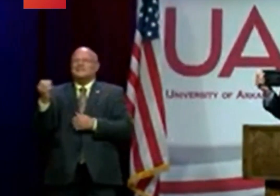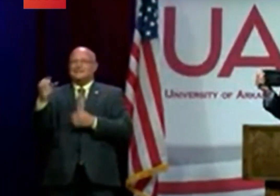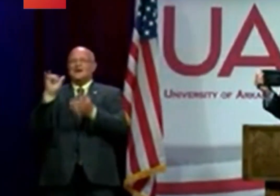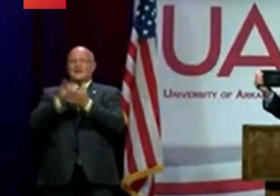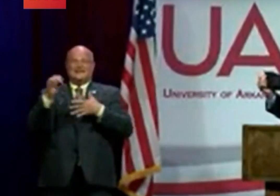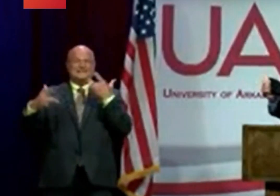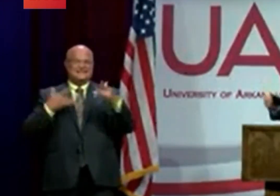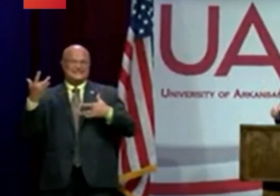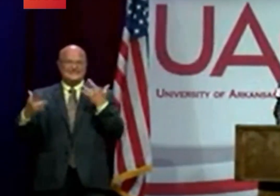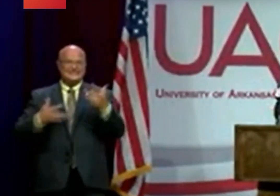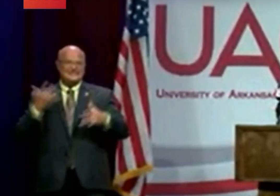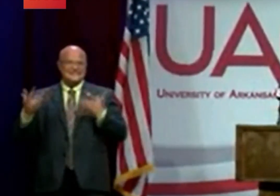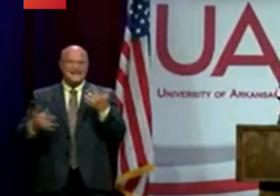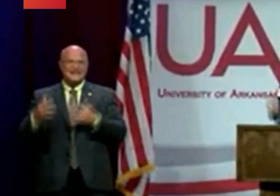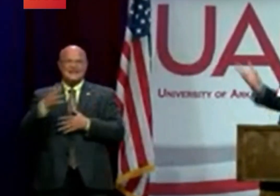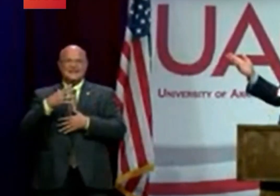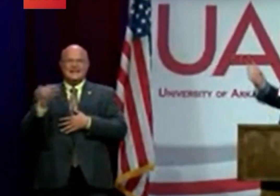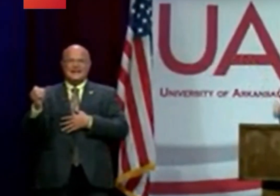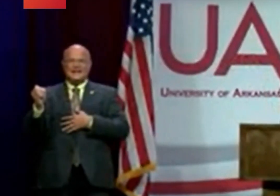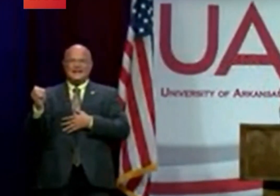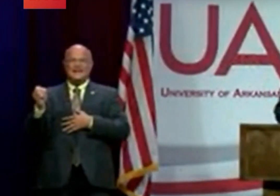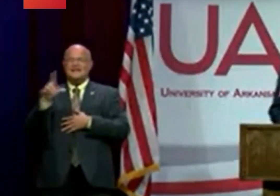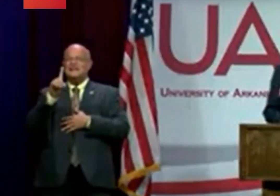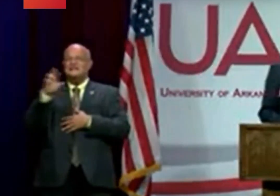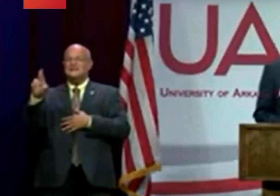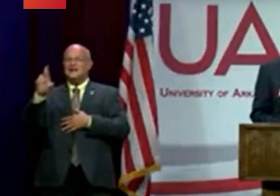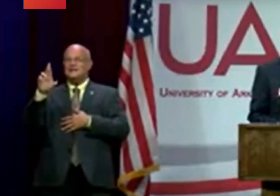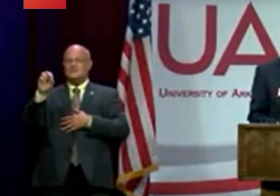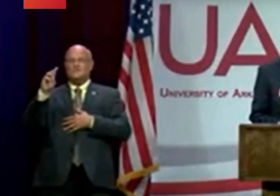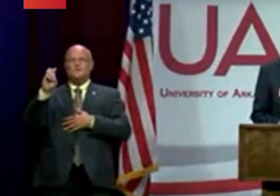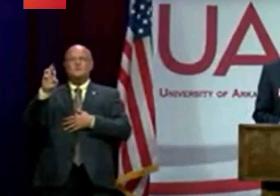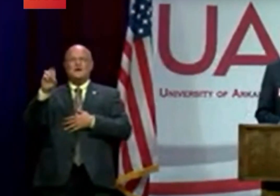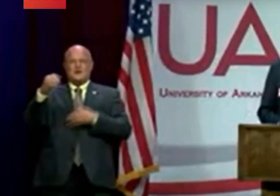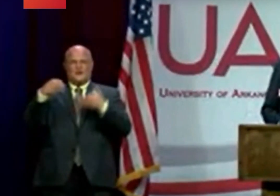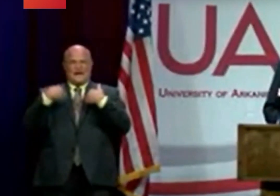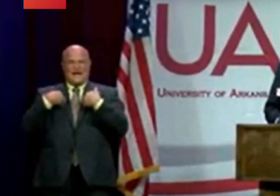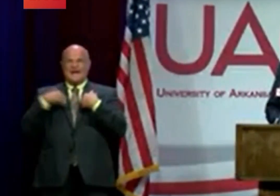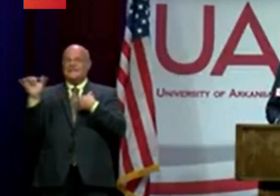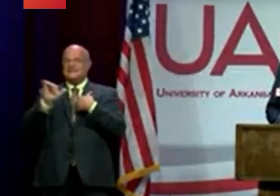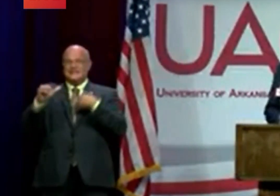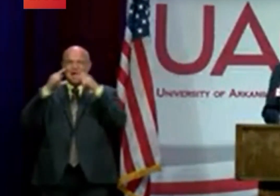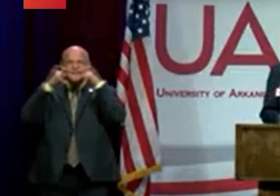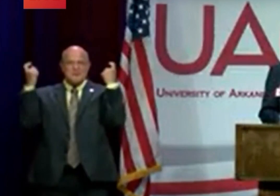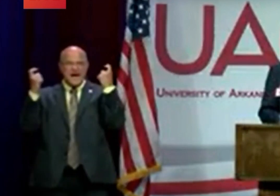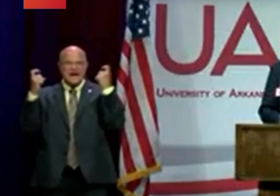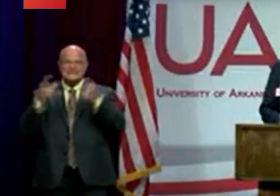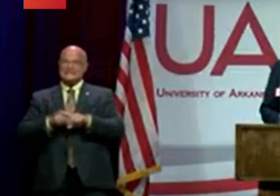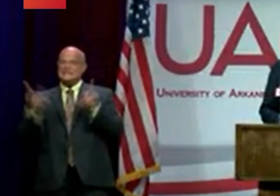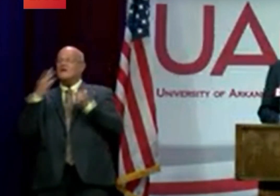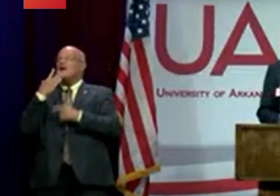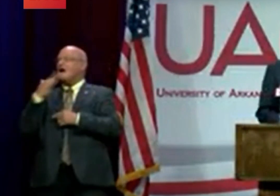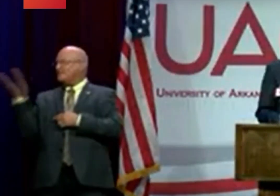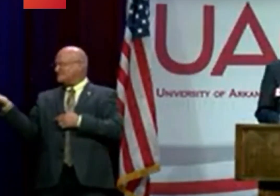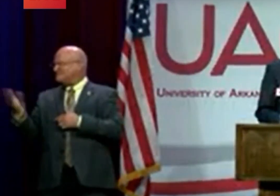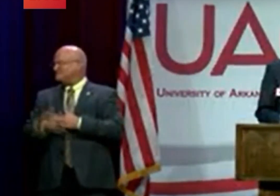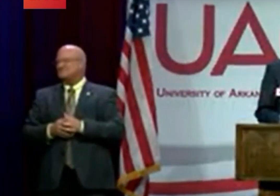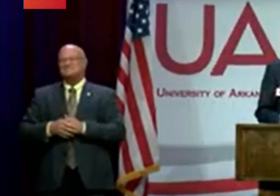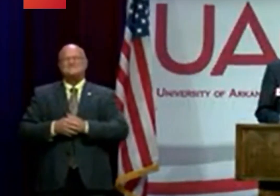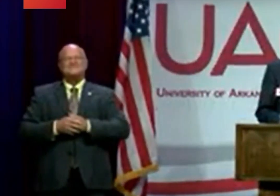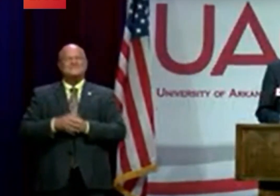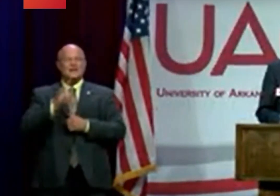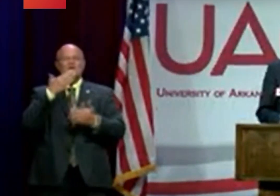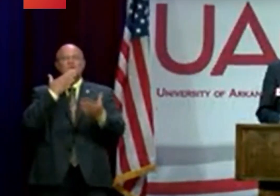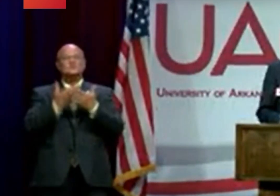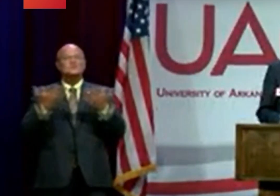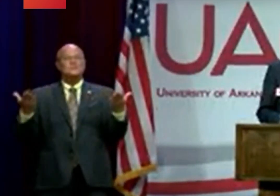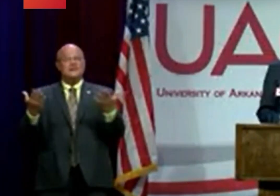that's exciting. And Dr. Romero has the same mask, just in a different color. It is